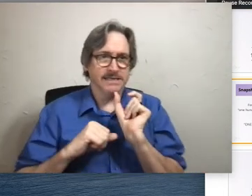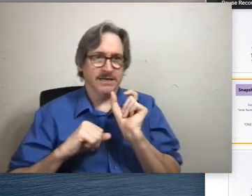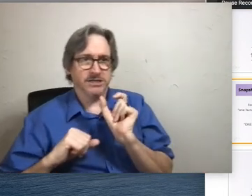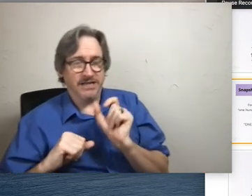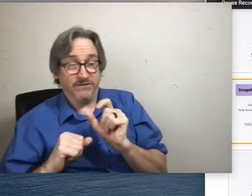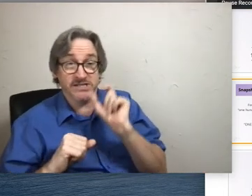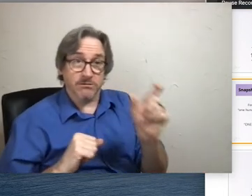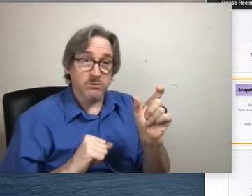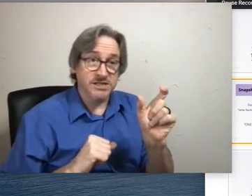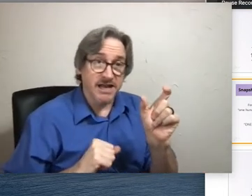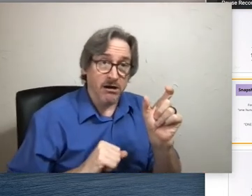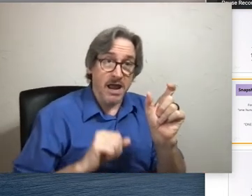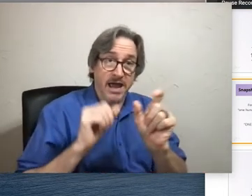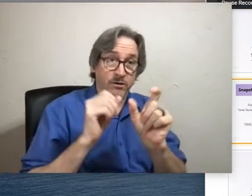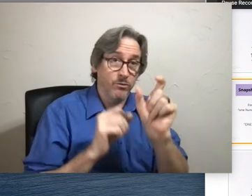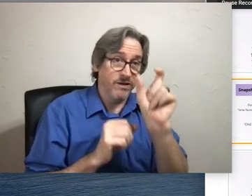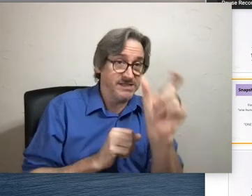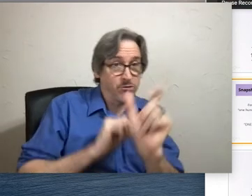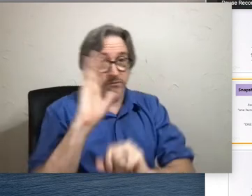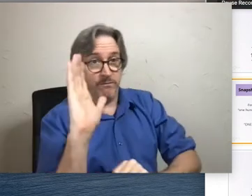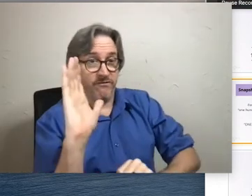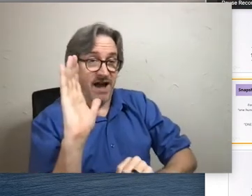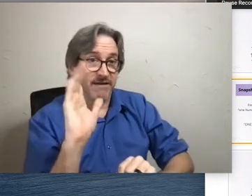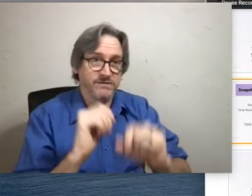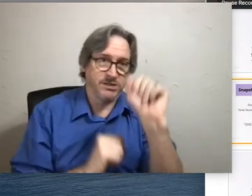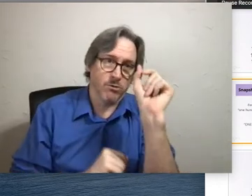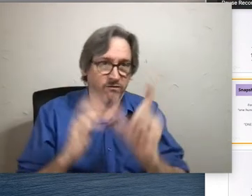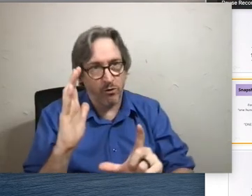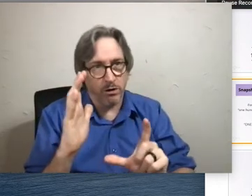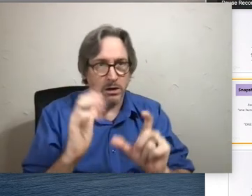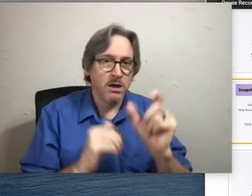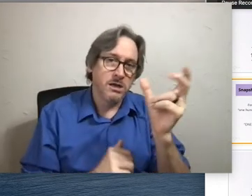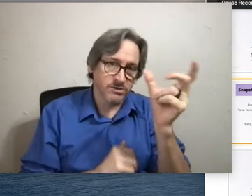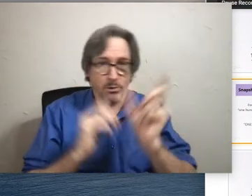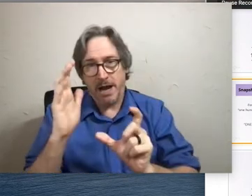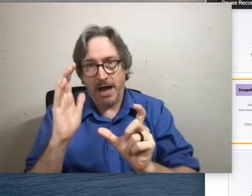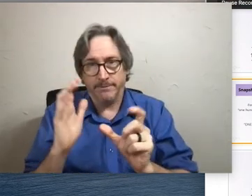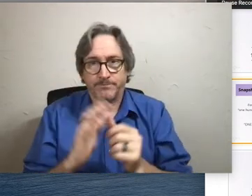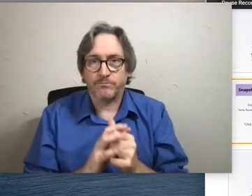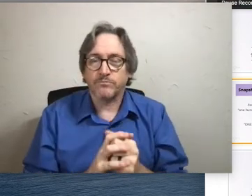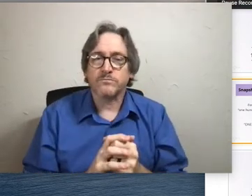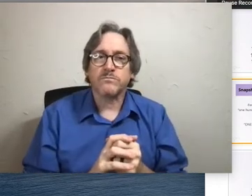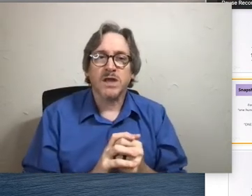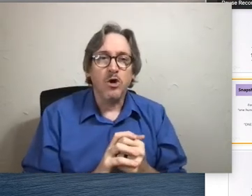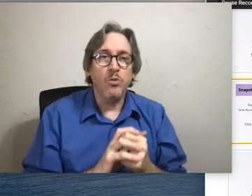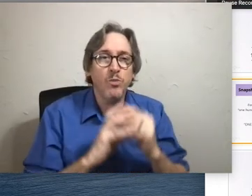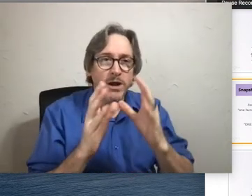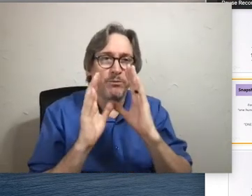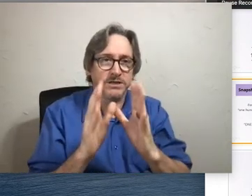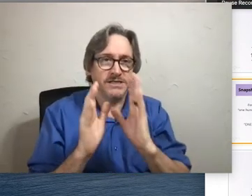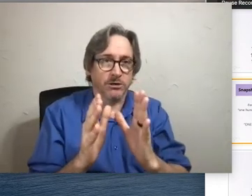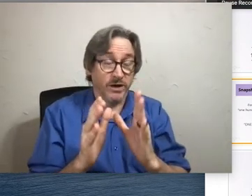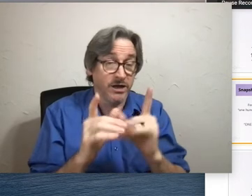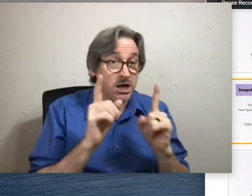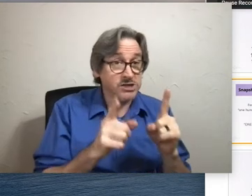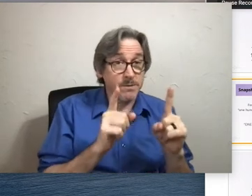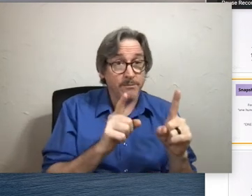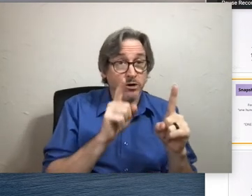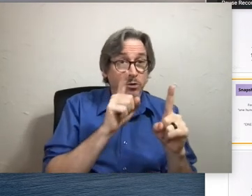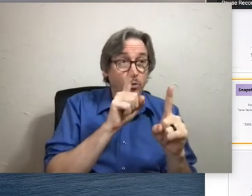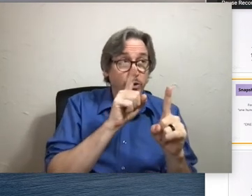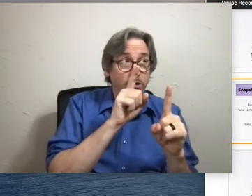tens digits. If a 0 is there and we have a 0, 5, 0, 4, 0, 9, we want to put the 0 in.